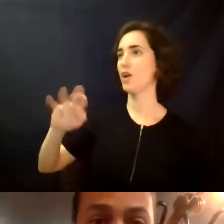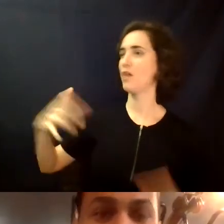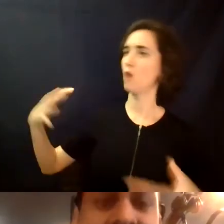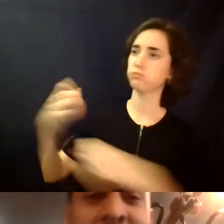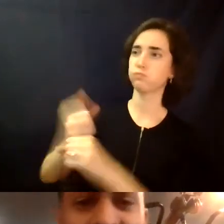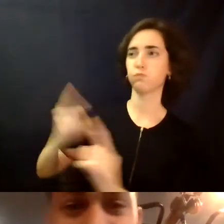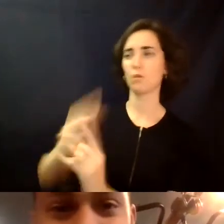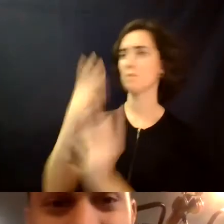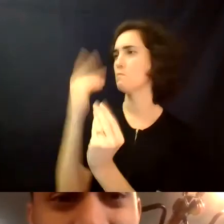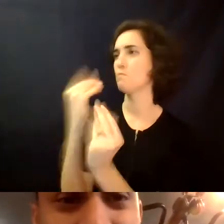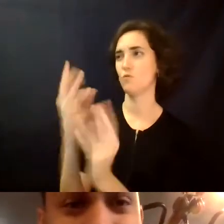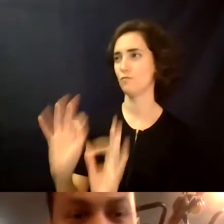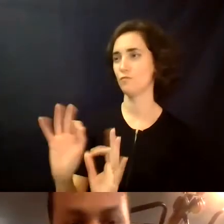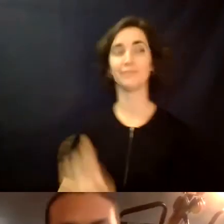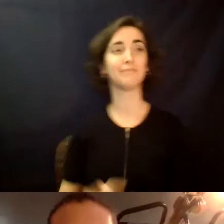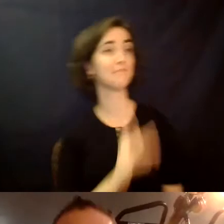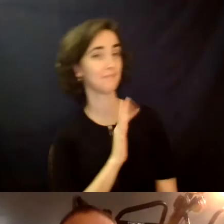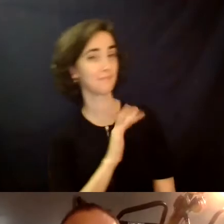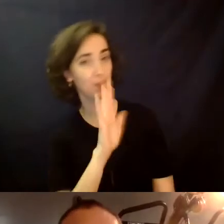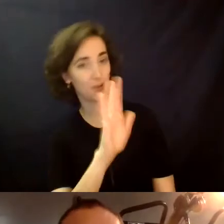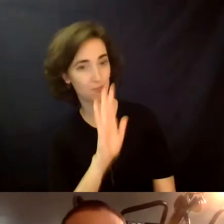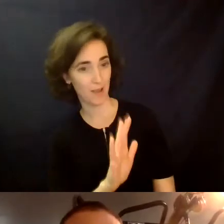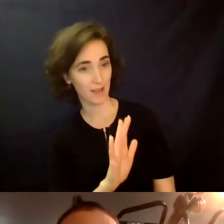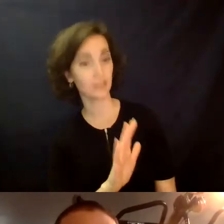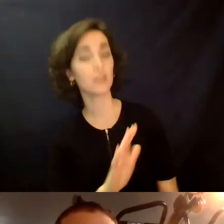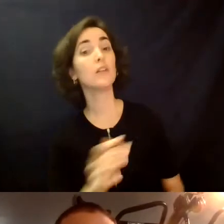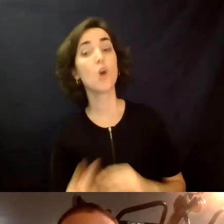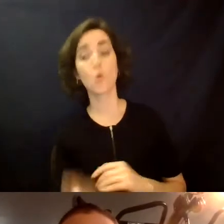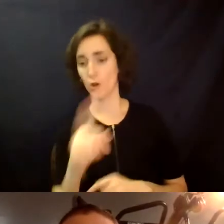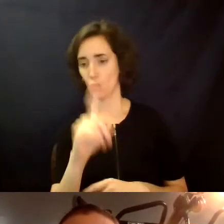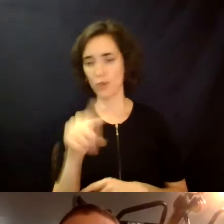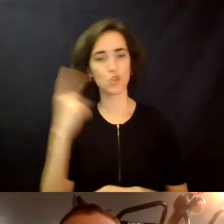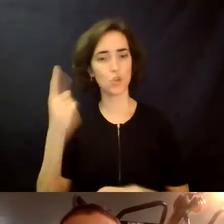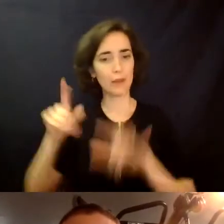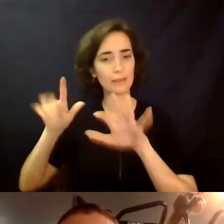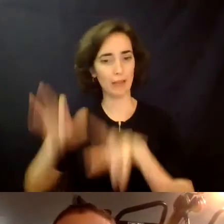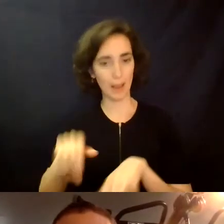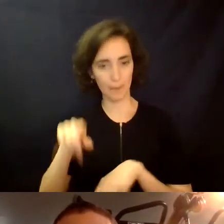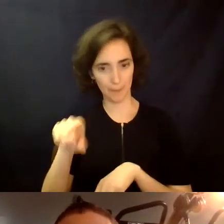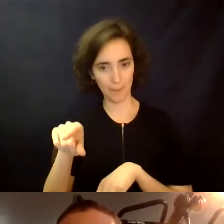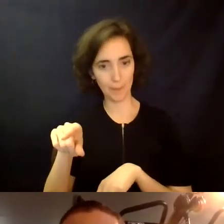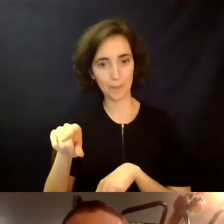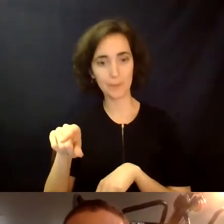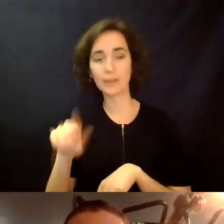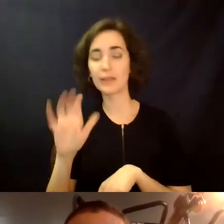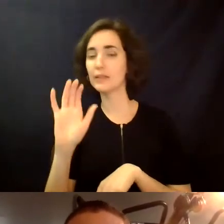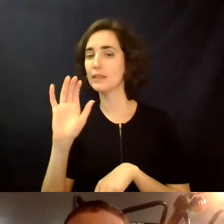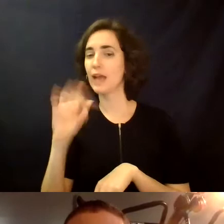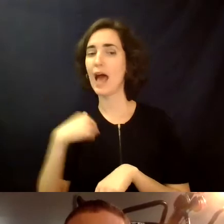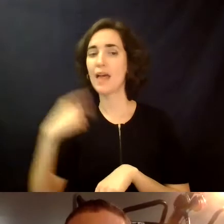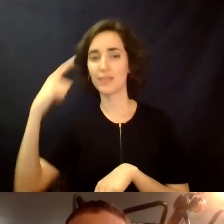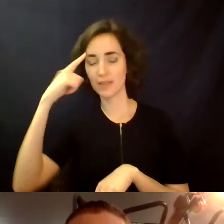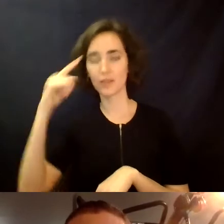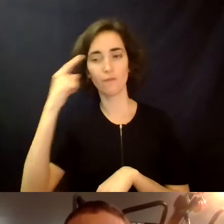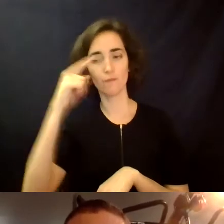Okay. All right, great. We do have a question in the chat, presumably for